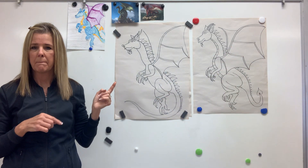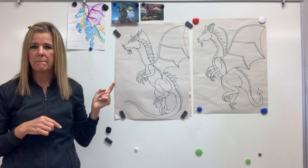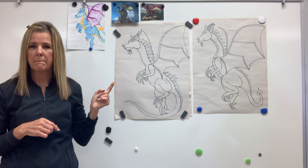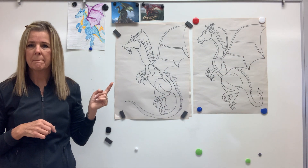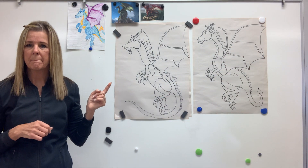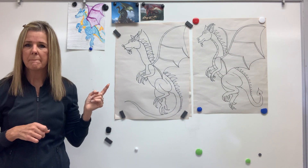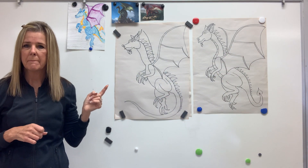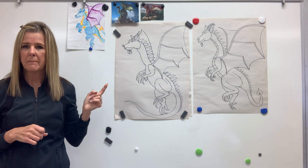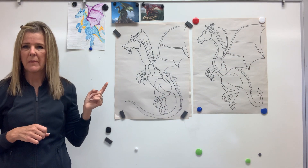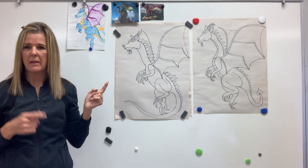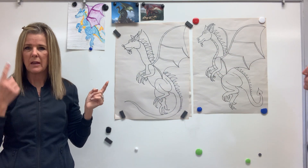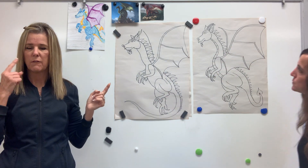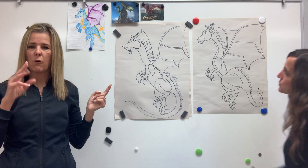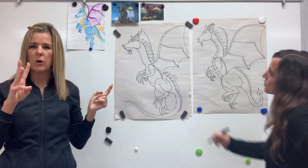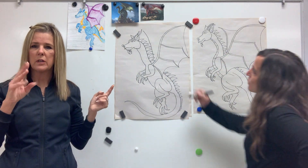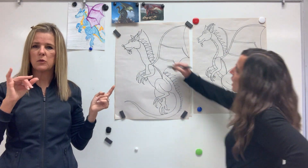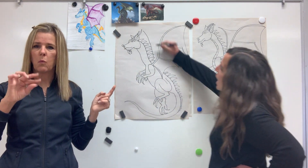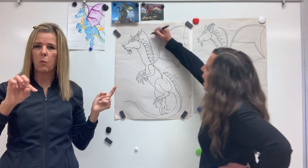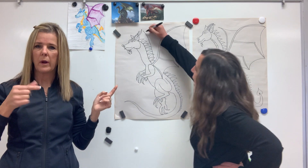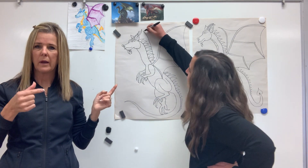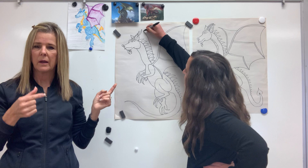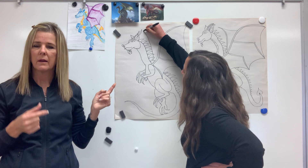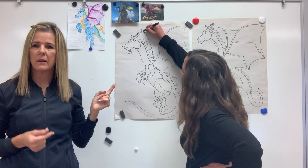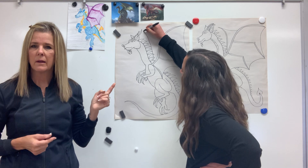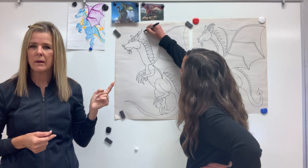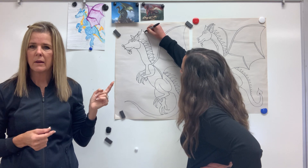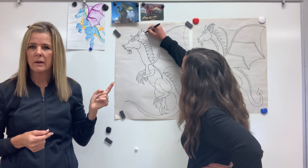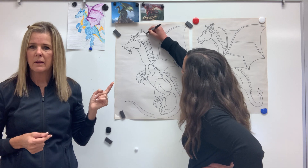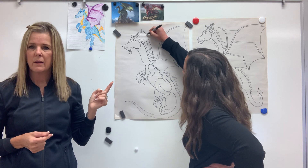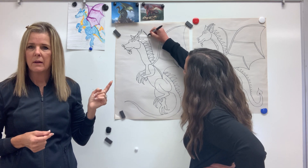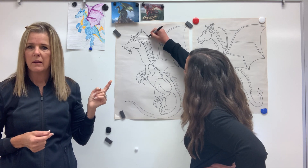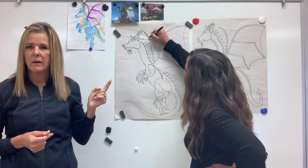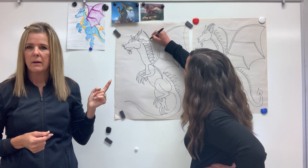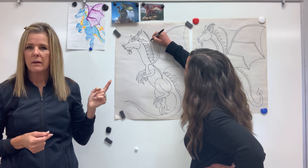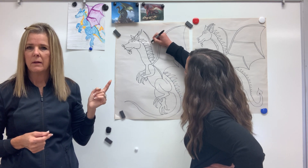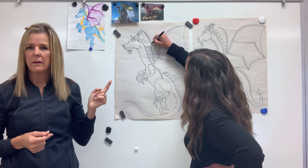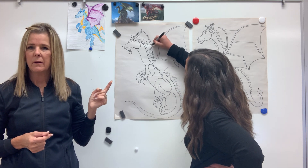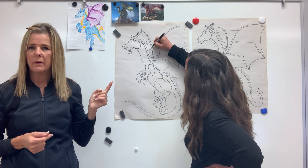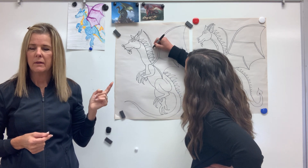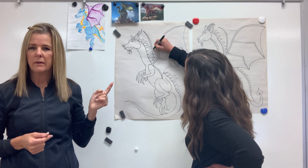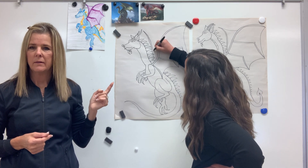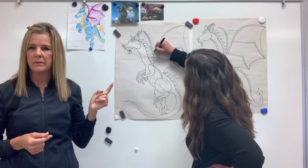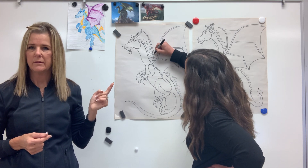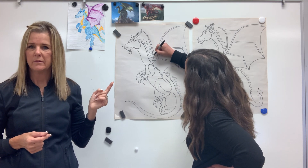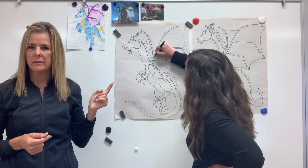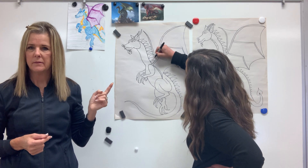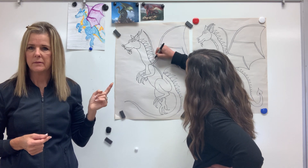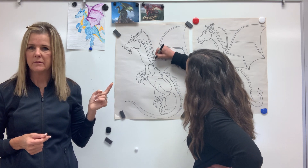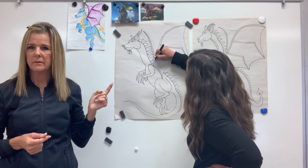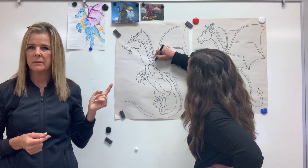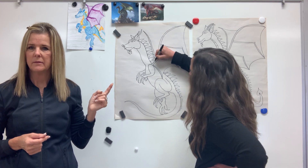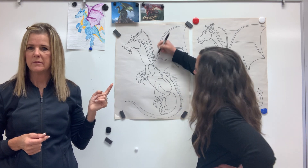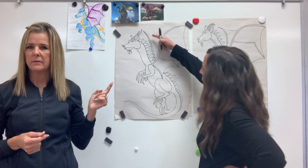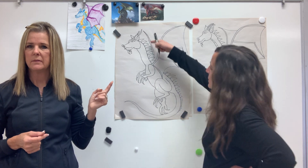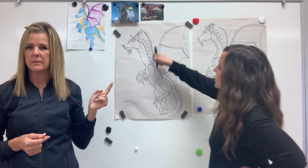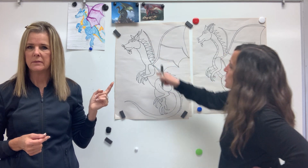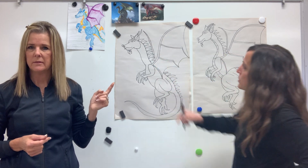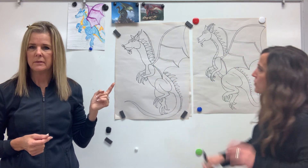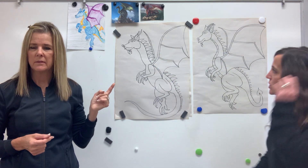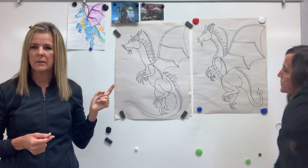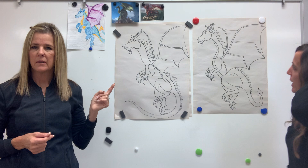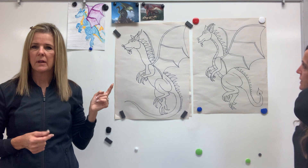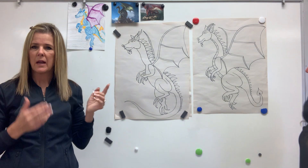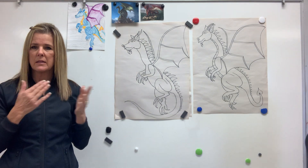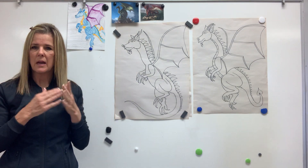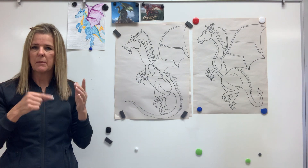way for his wing. And then skinny next to it, I'm gonna do another curve line coming down. Stopping and